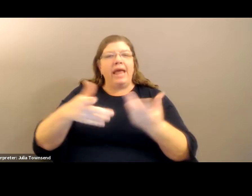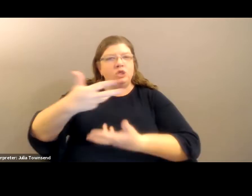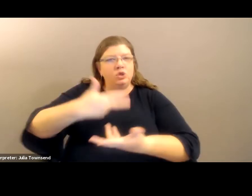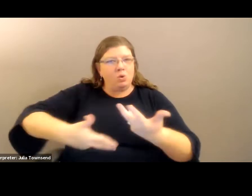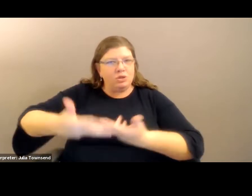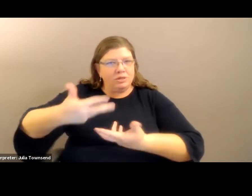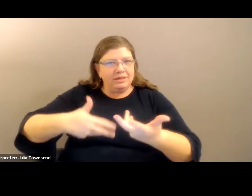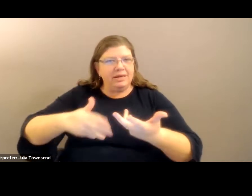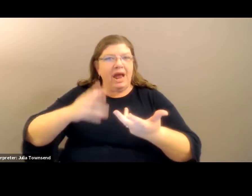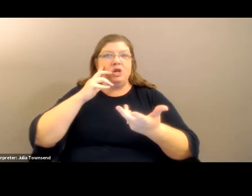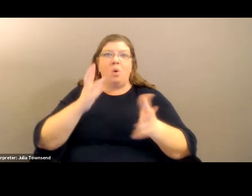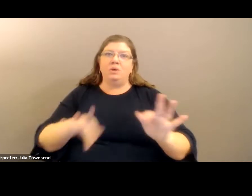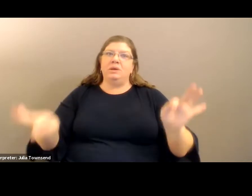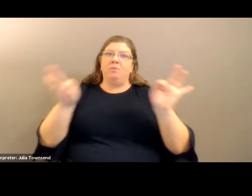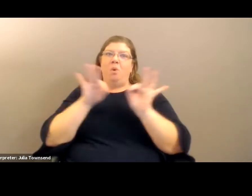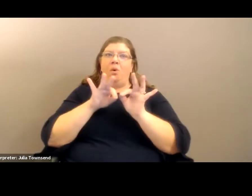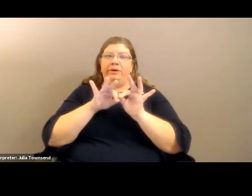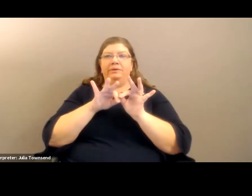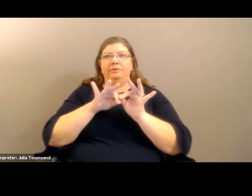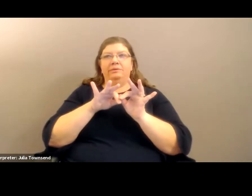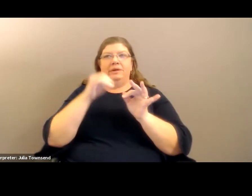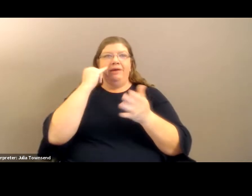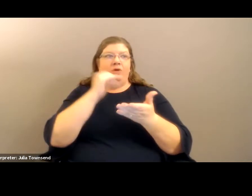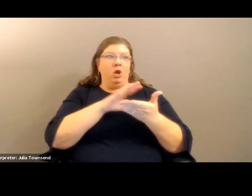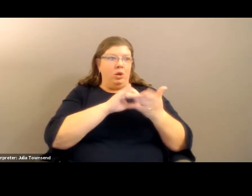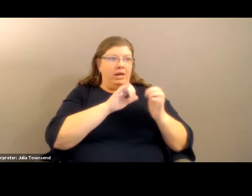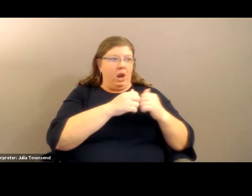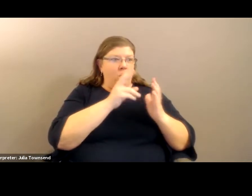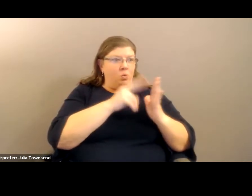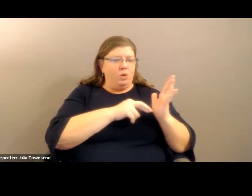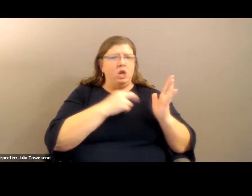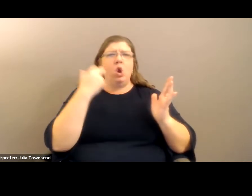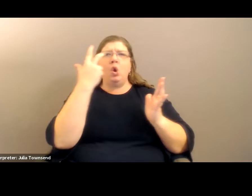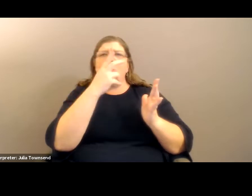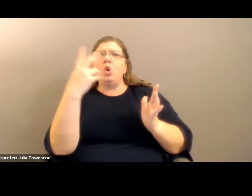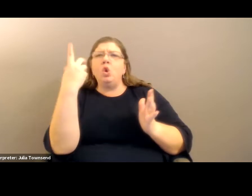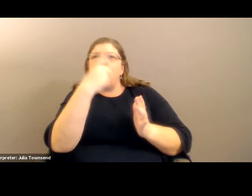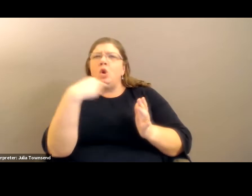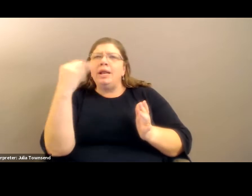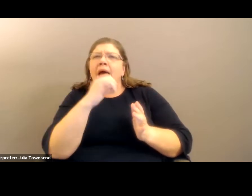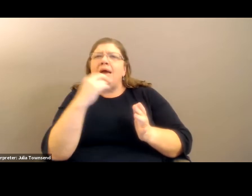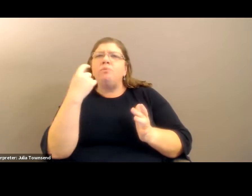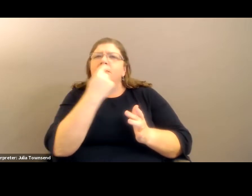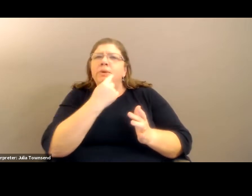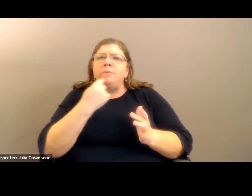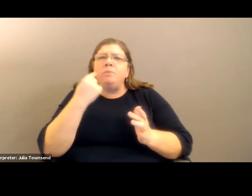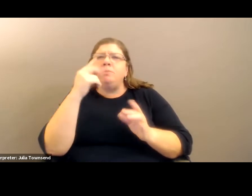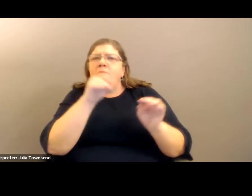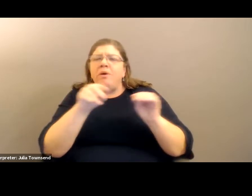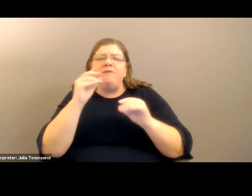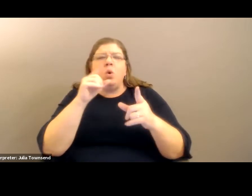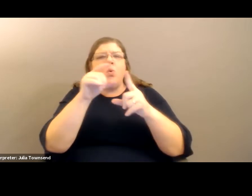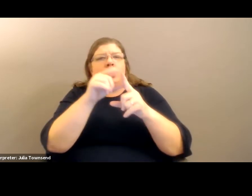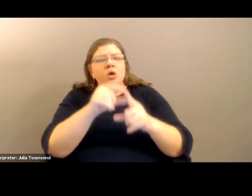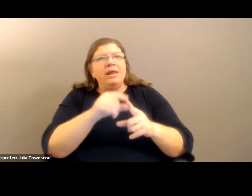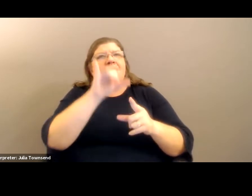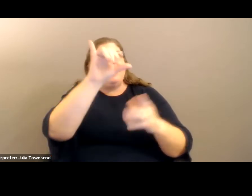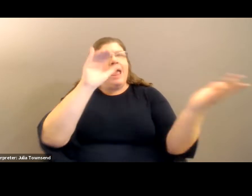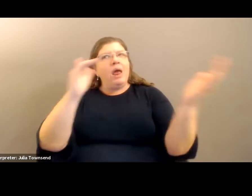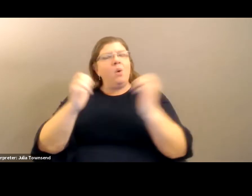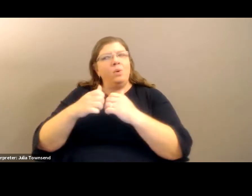I know it's important when you're learning to read, what does it look like to say certain words? And when we're evaluating that against physical